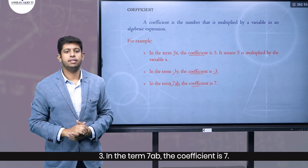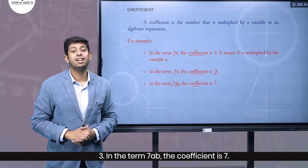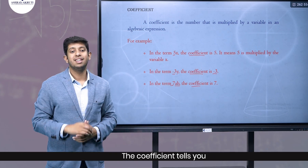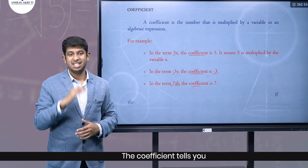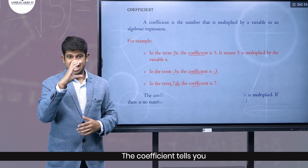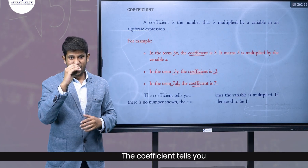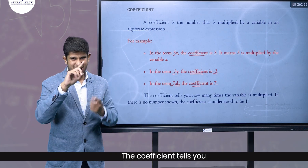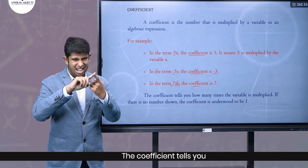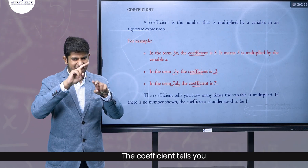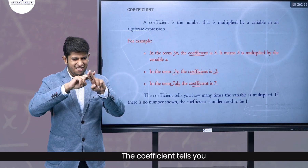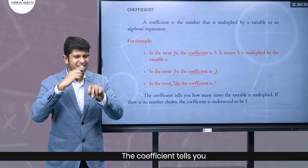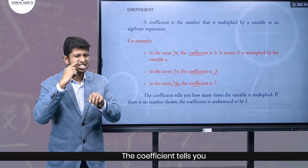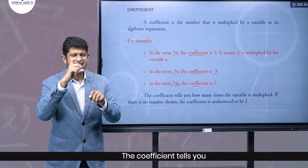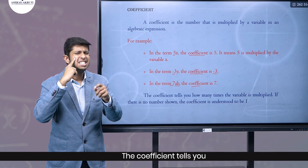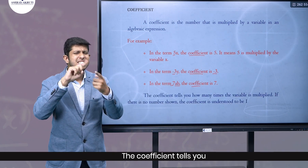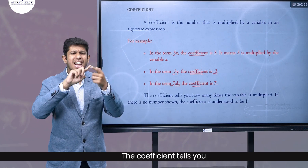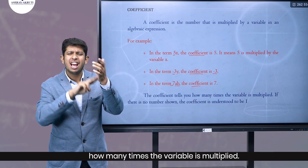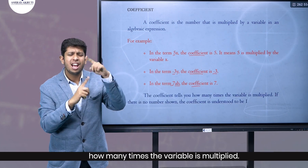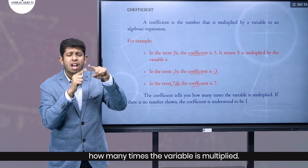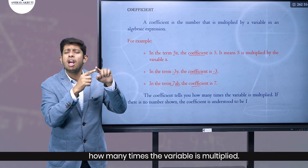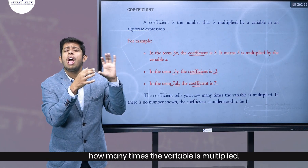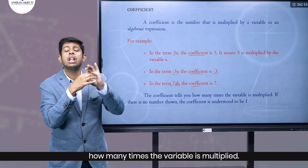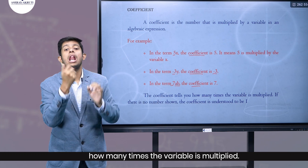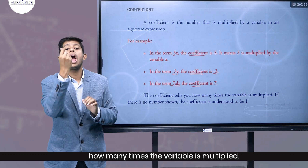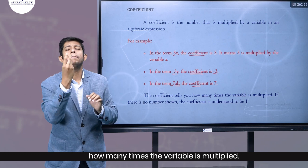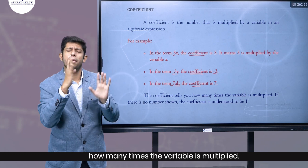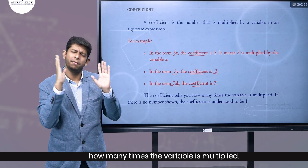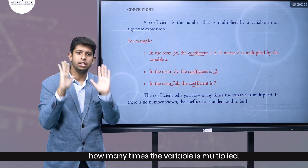The coefficient tells you how many times the variables multiply.